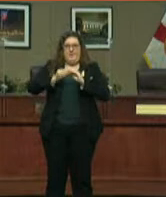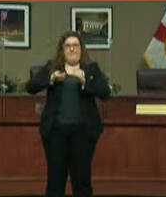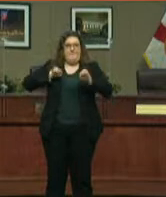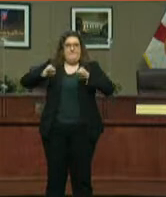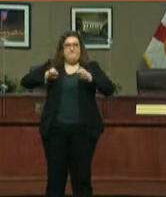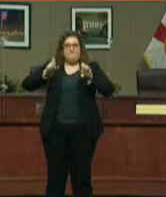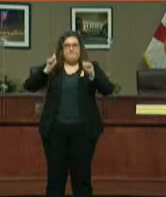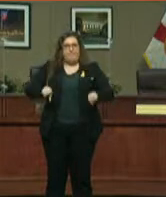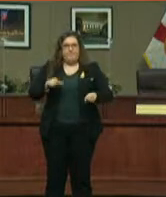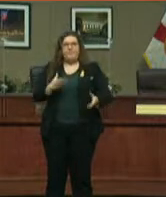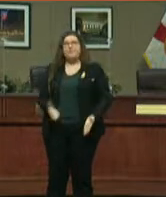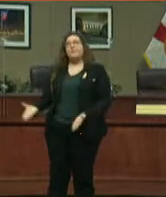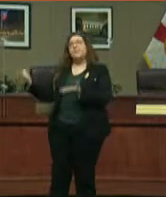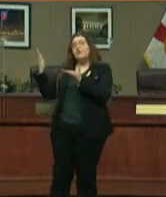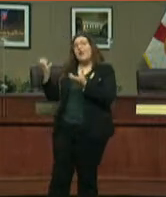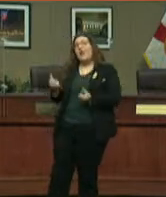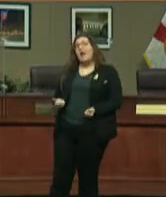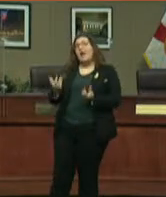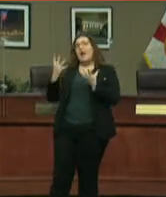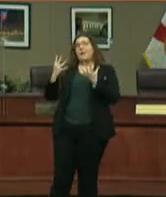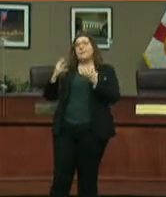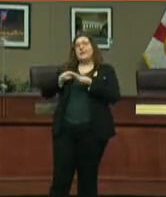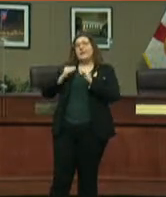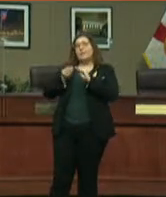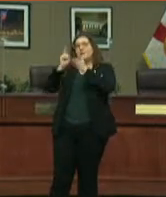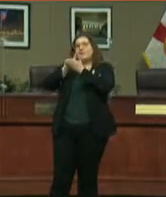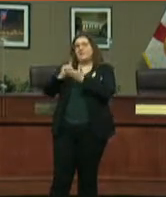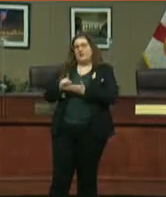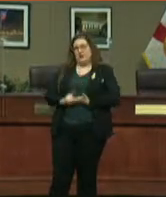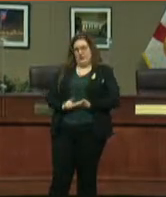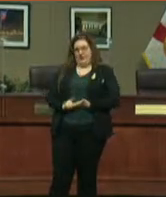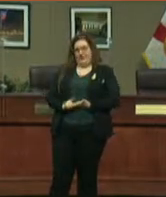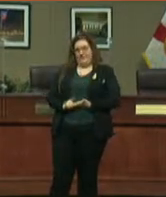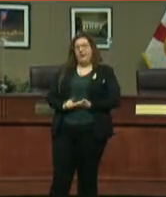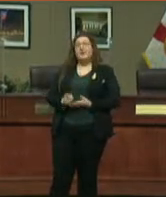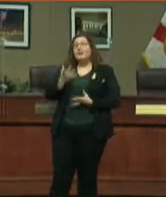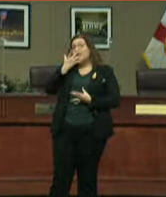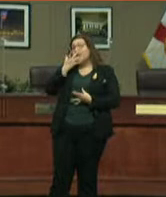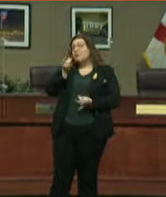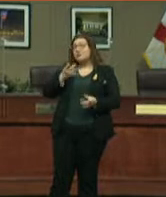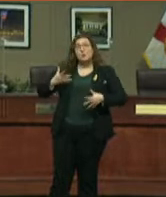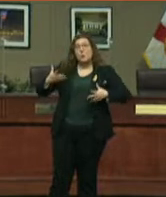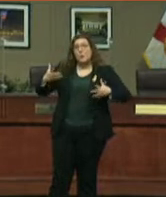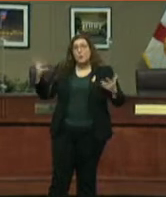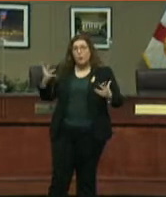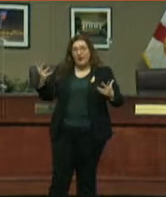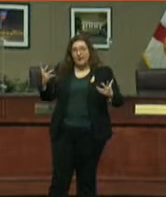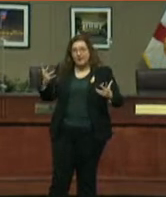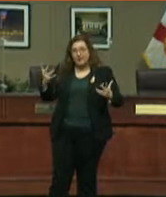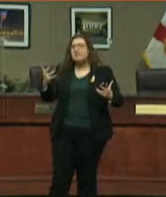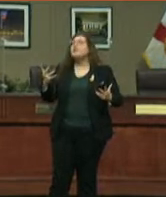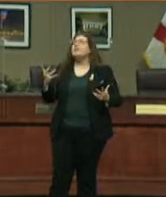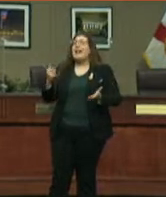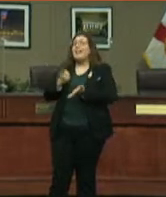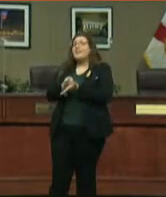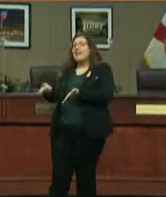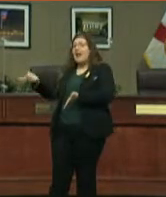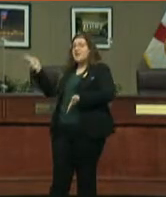week. And the interesting part for me here is that we saw a decrease of the number of cases last